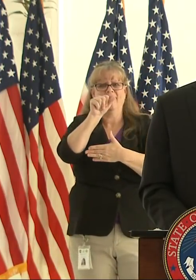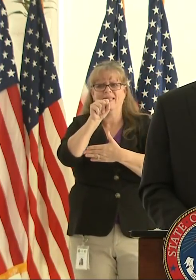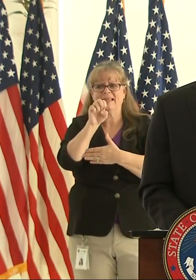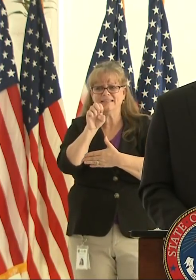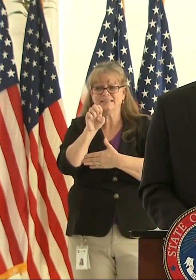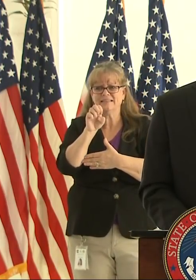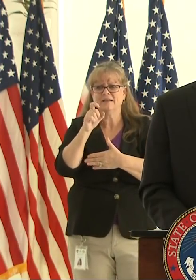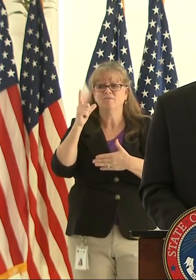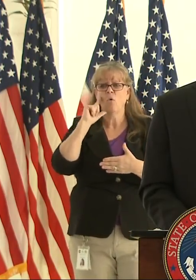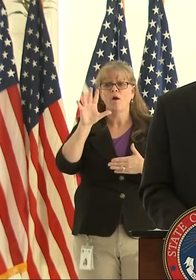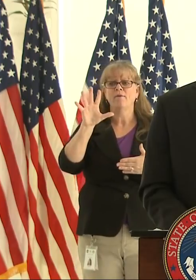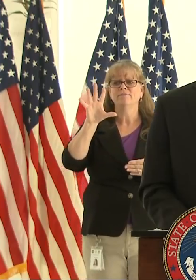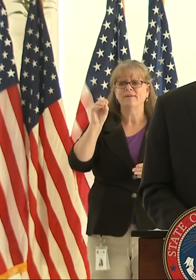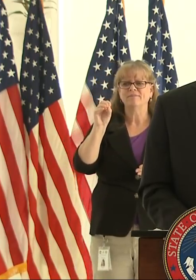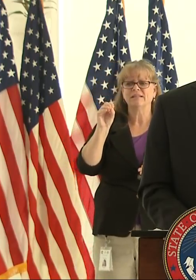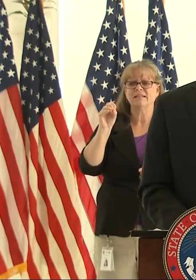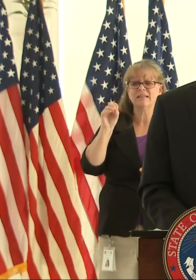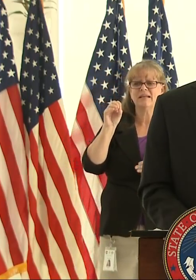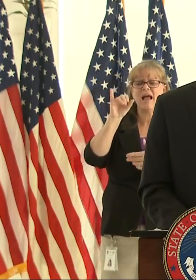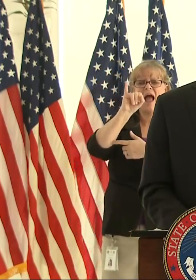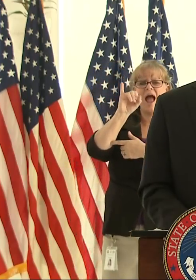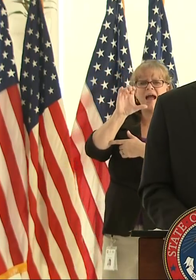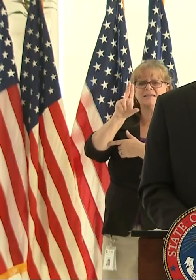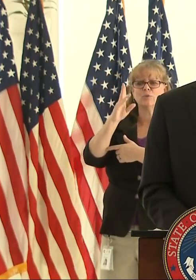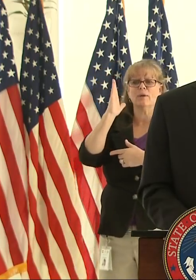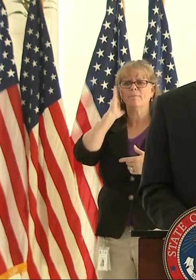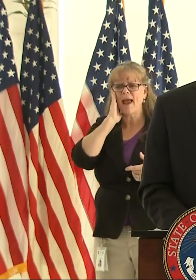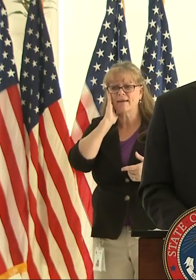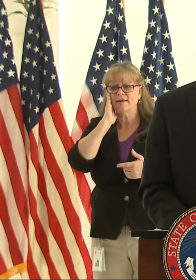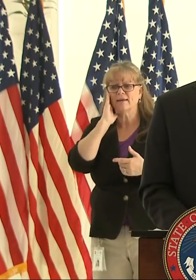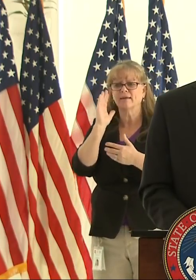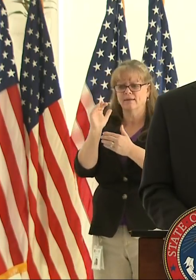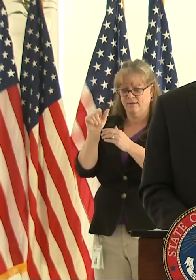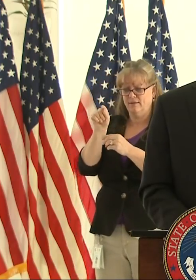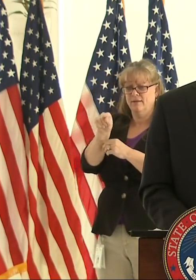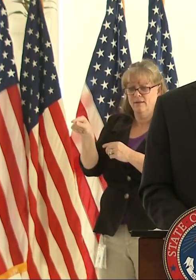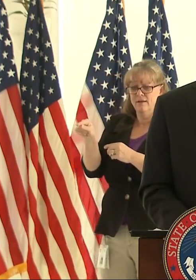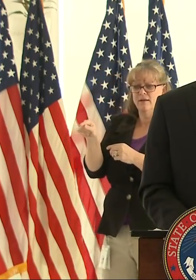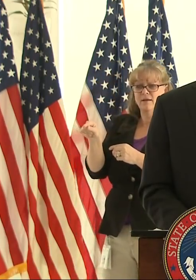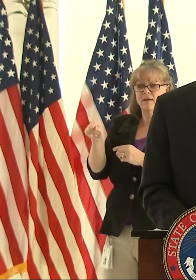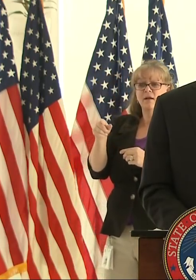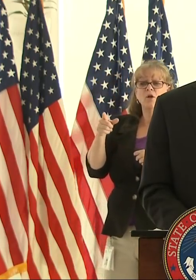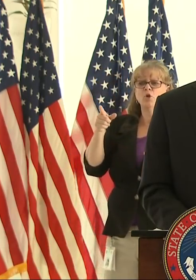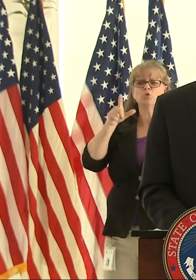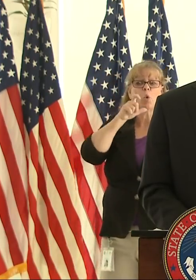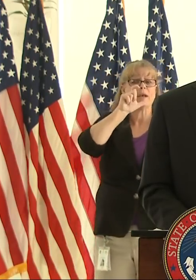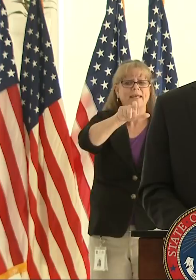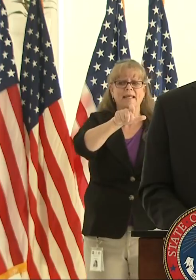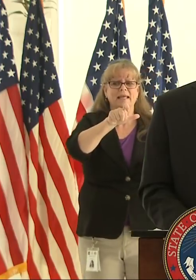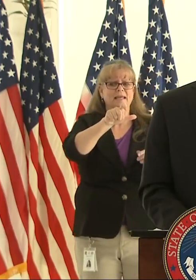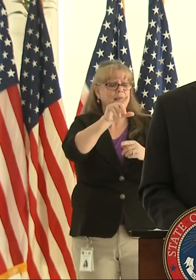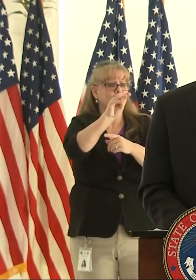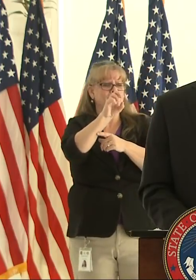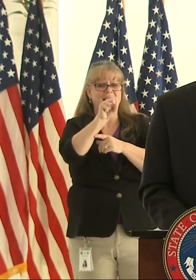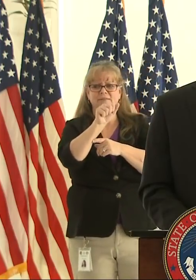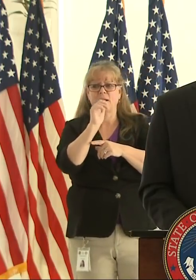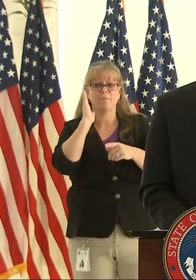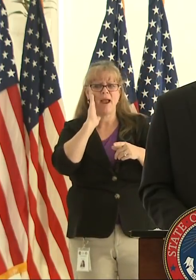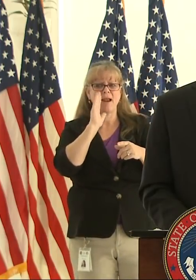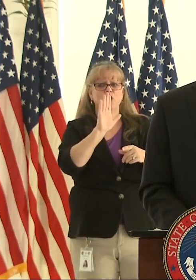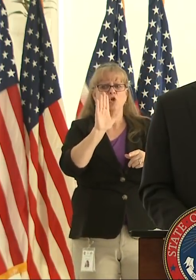saying that we don't need it, and that they're concerned about it taking too much resources to operate with the local hospitals. And 3,